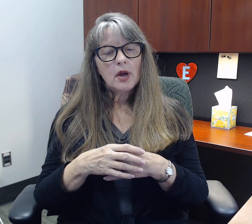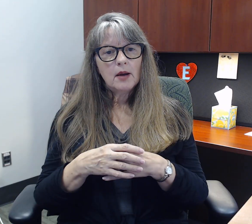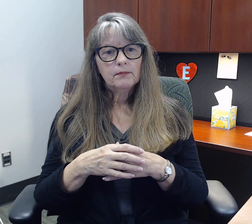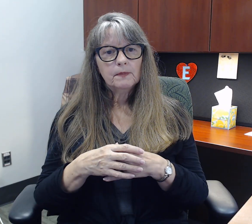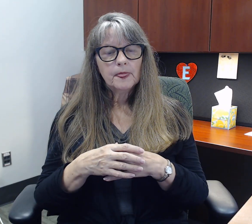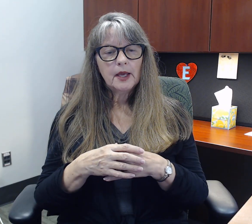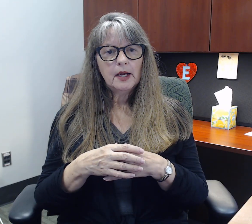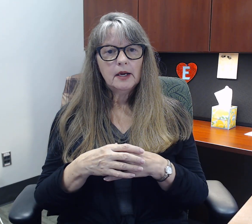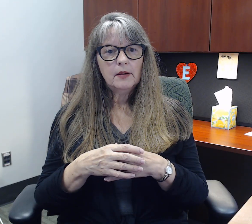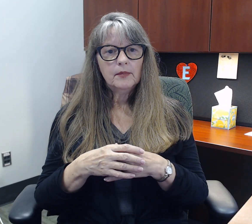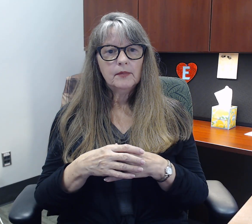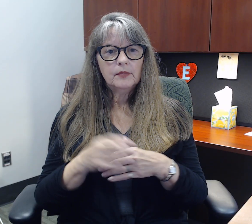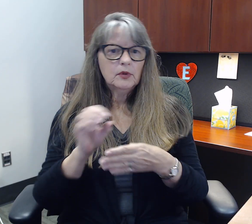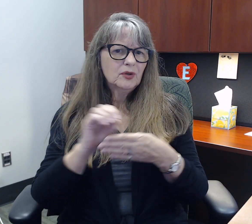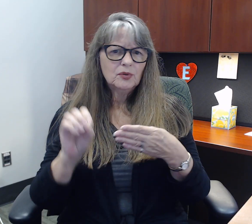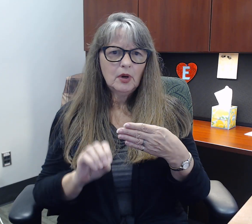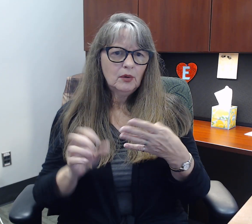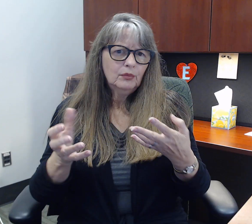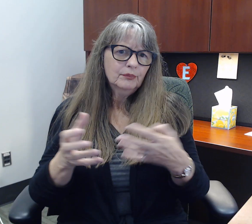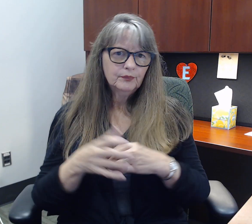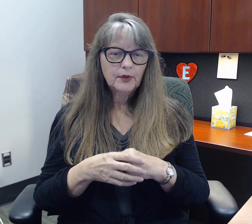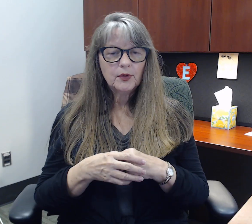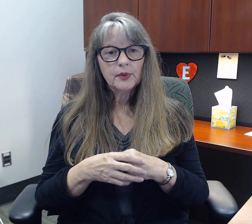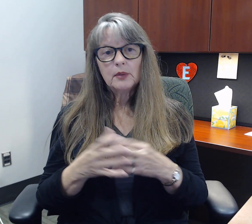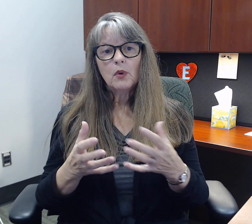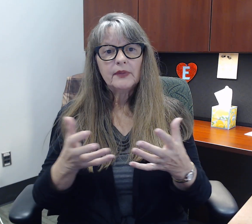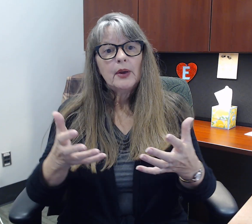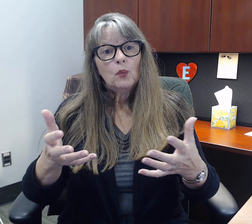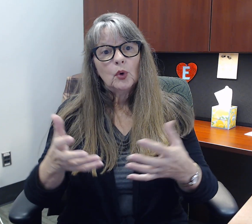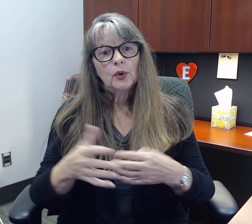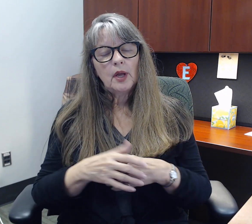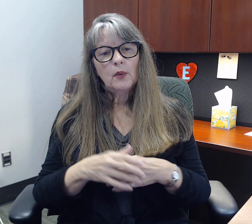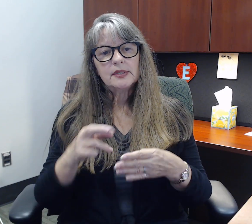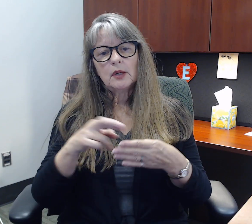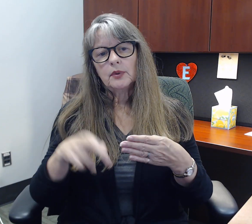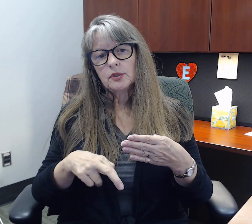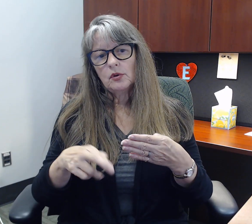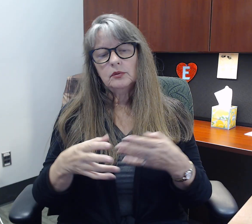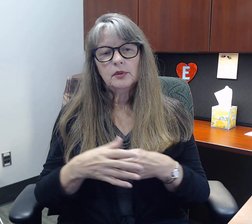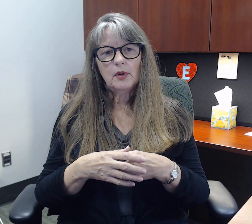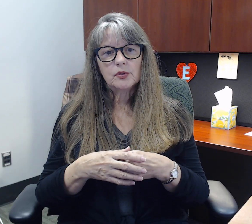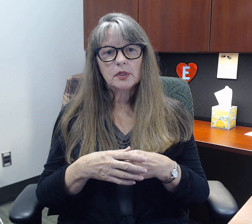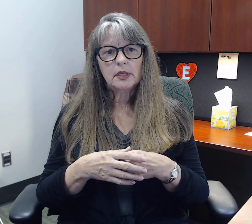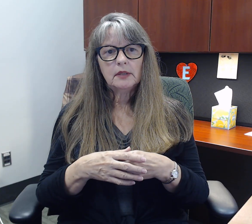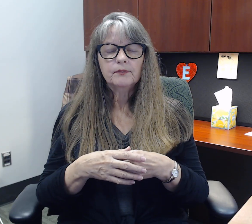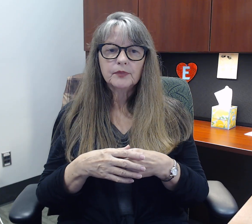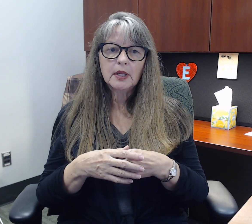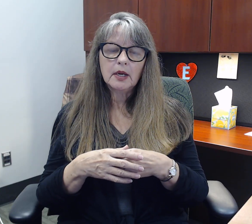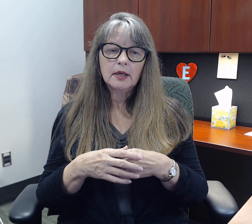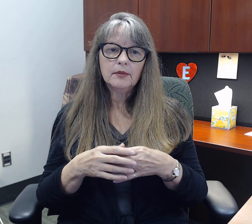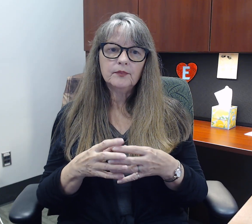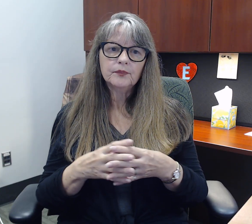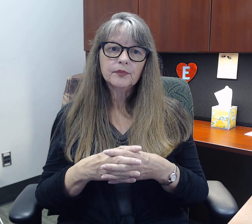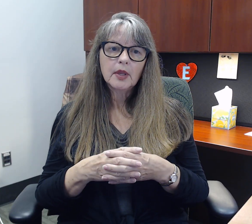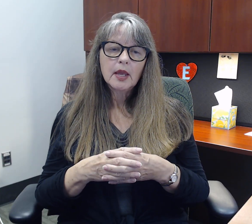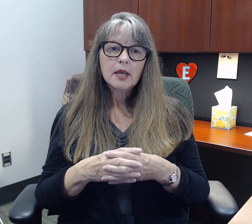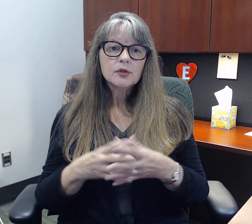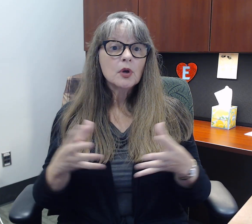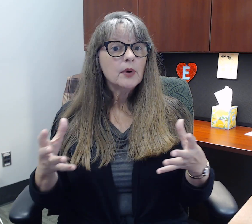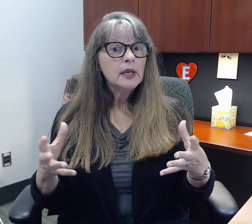outcome. You could do O. If you really wanted that word, I would say result mostly. Um, so